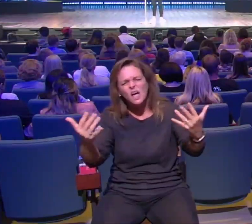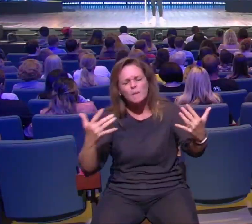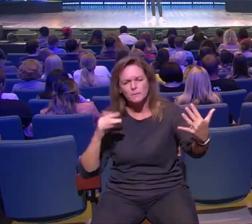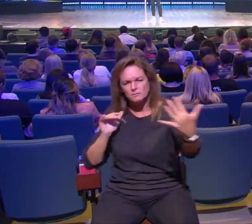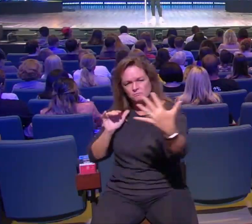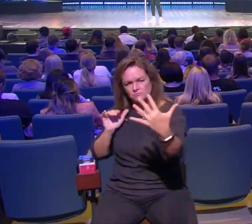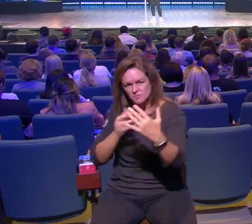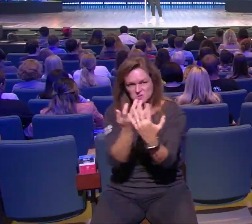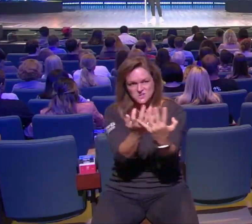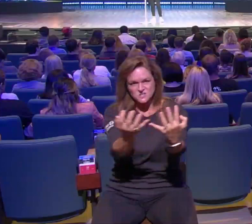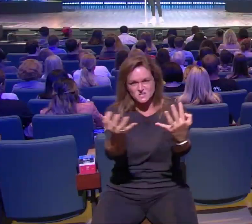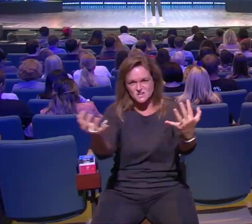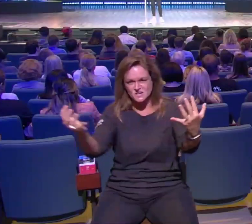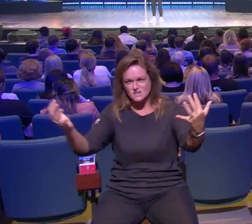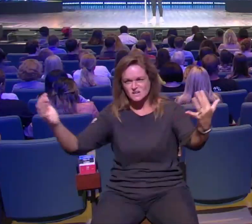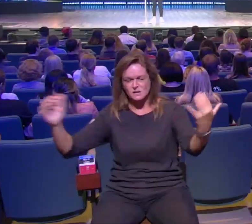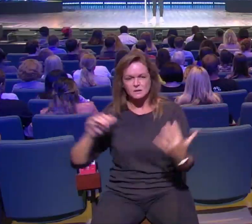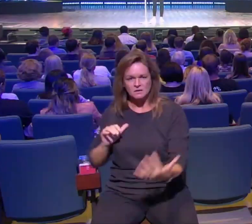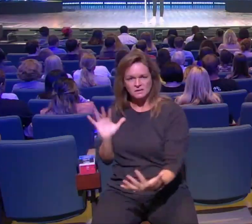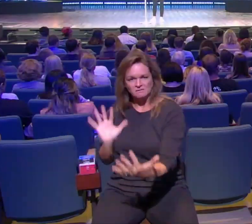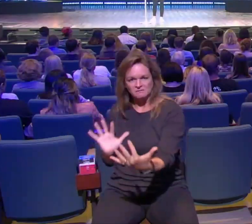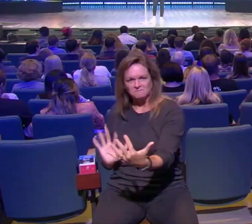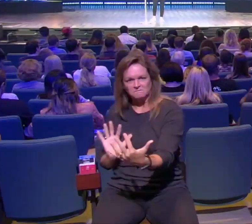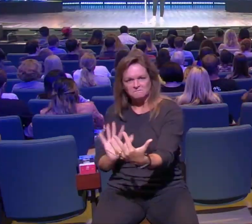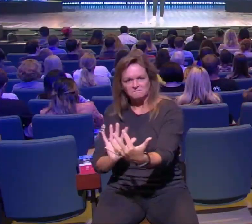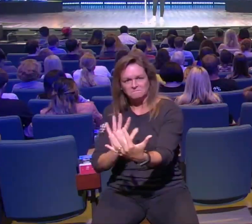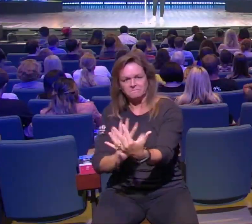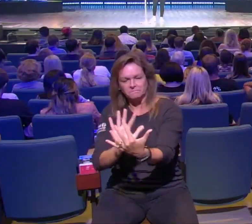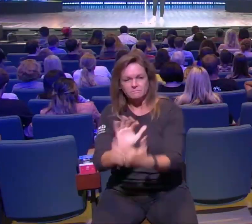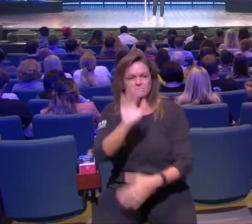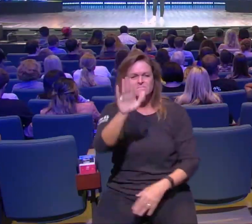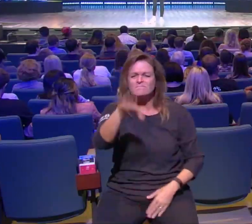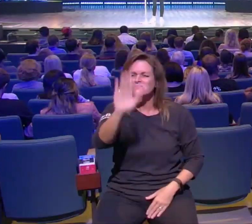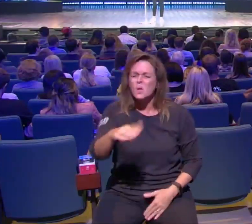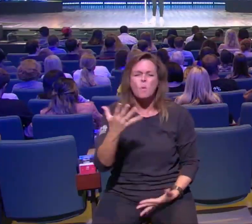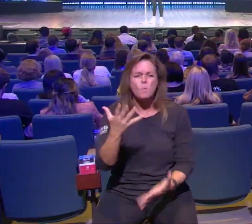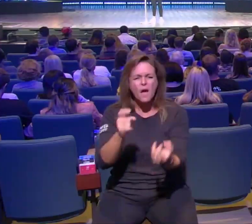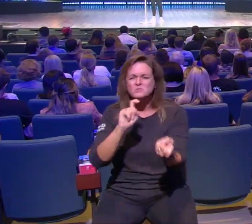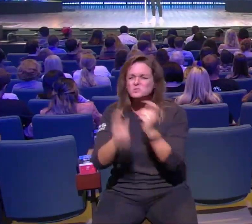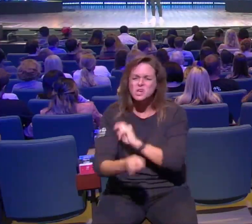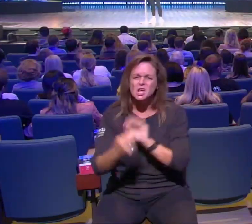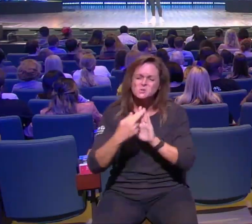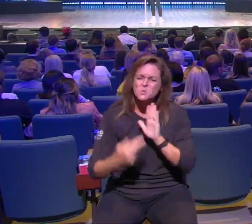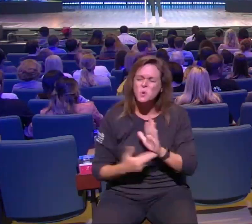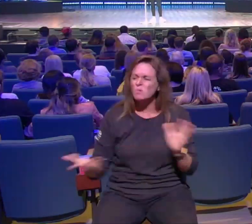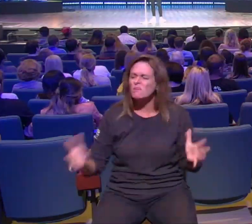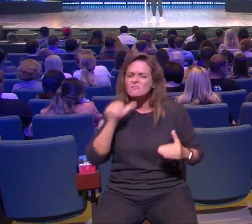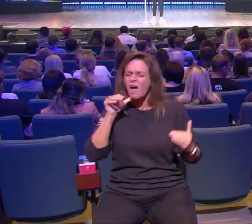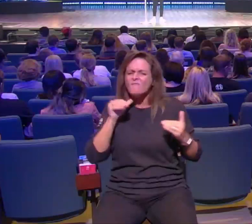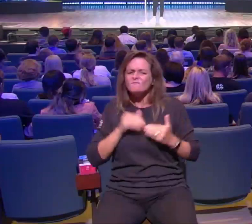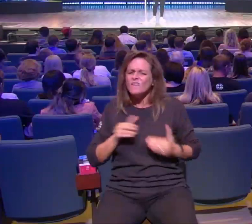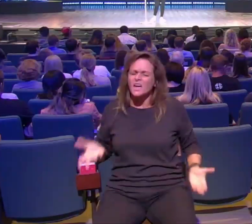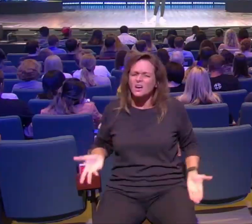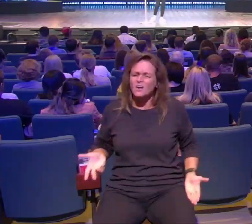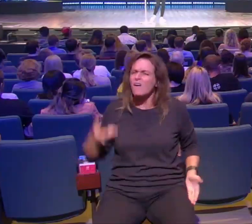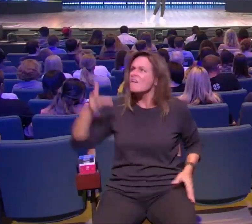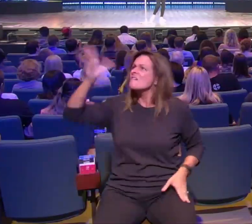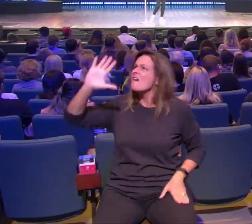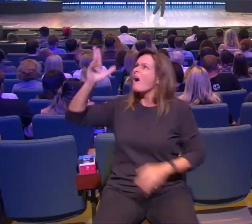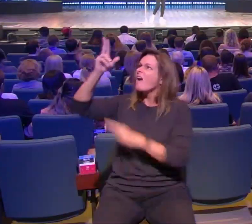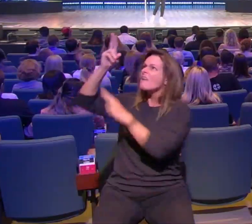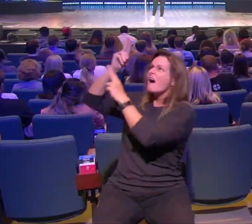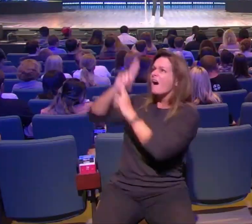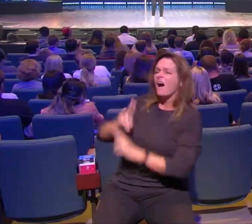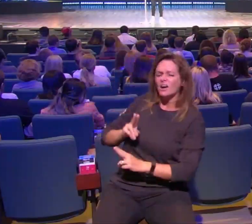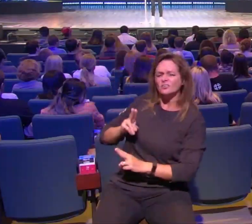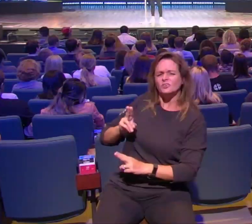that is happening to women. And we see that all over the world and all throughout history that